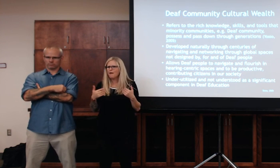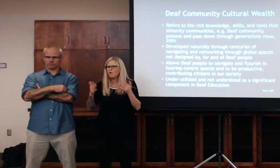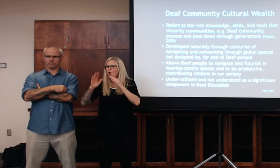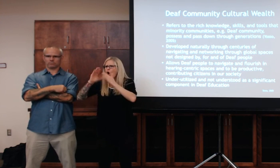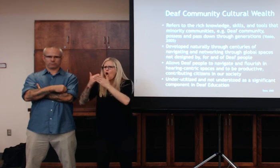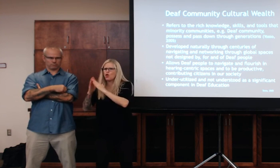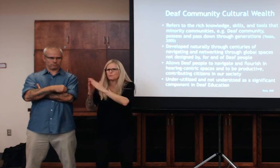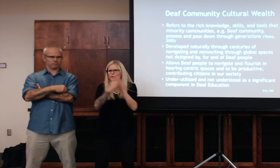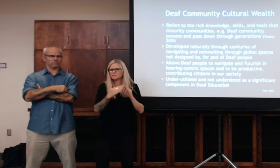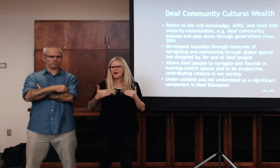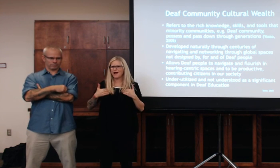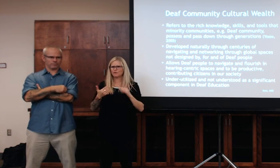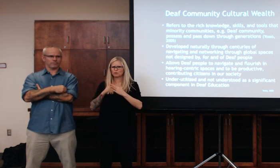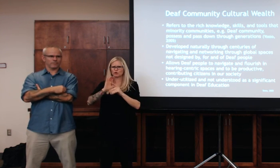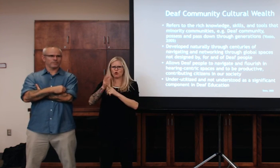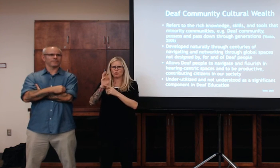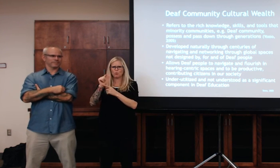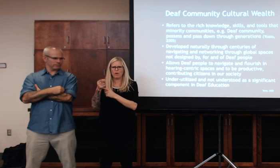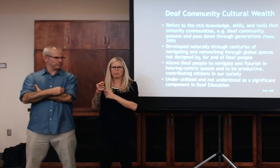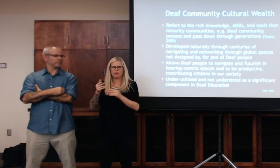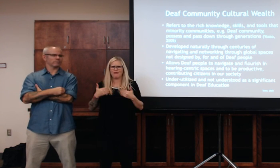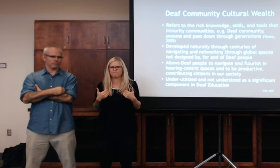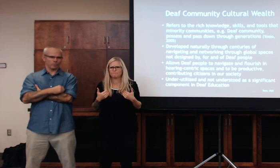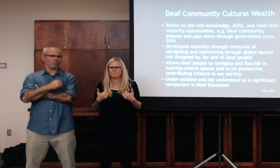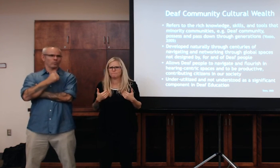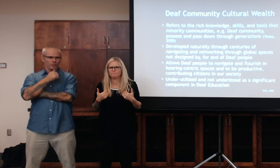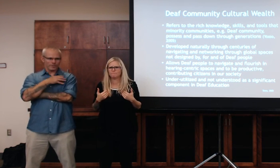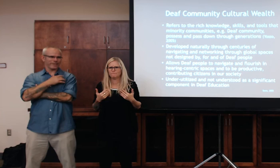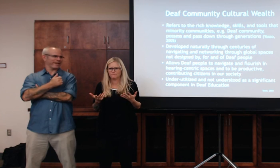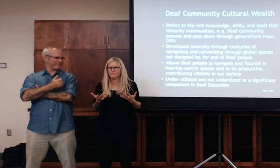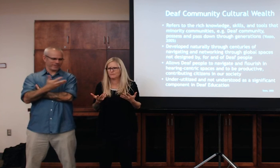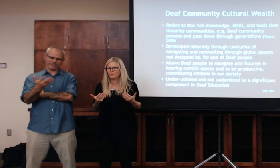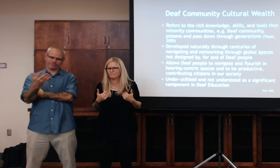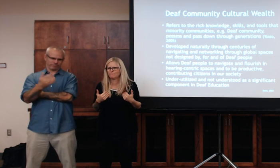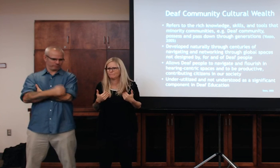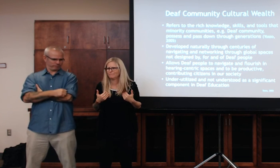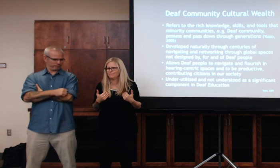We have all community. Every single community has their own community cultural wealth. Mm-hmm. It is